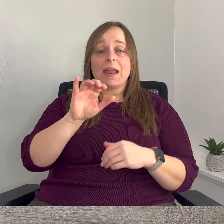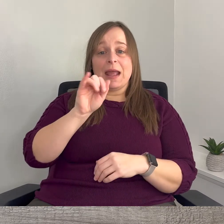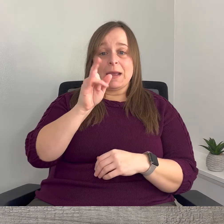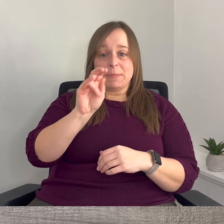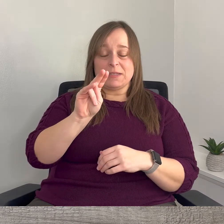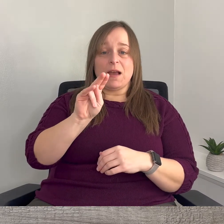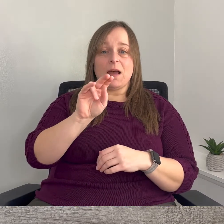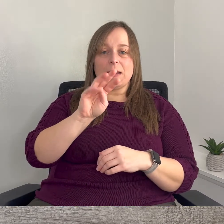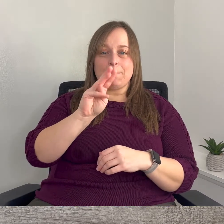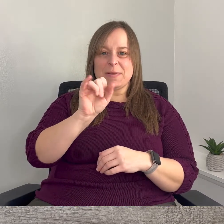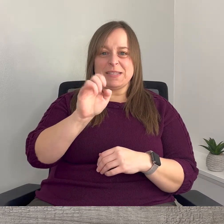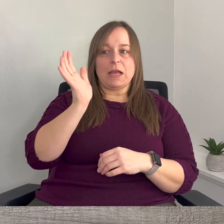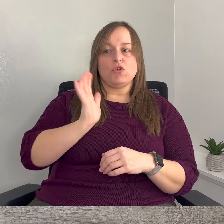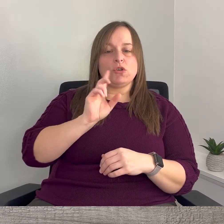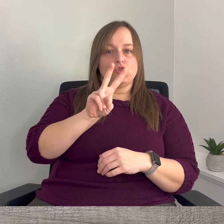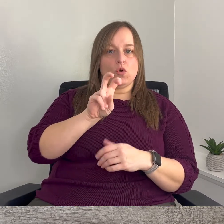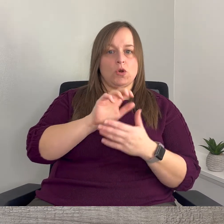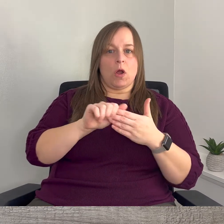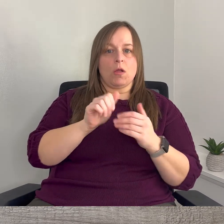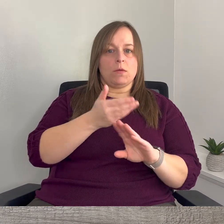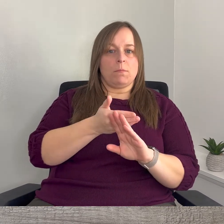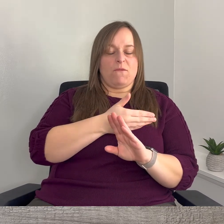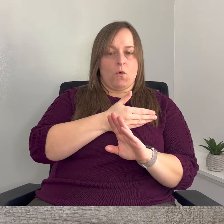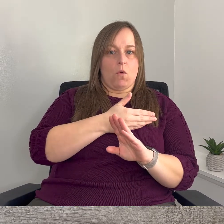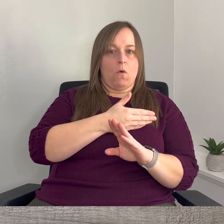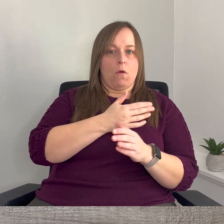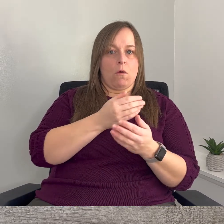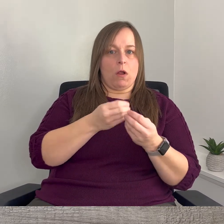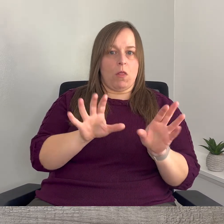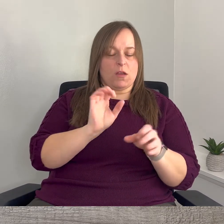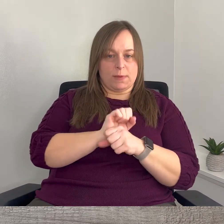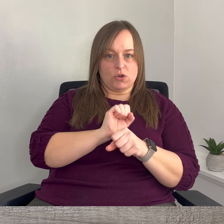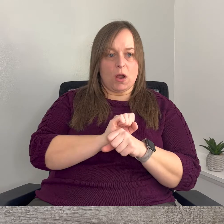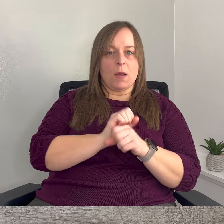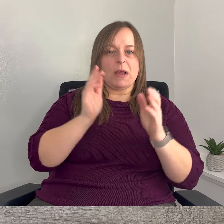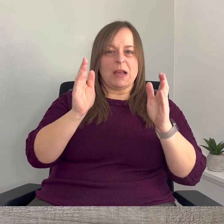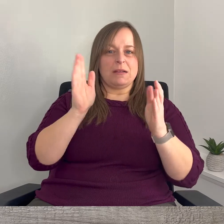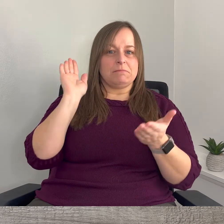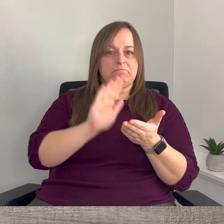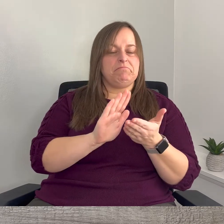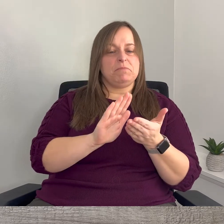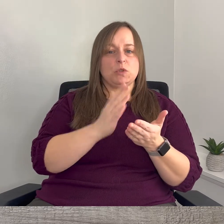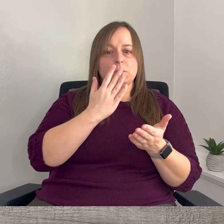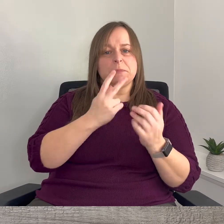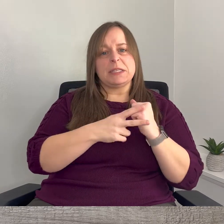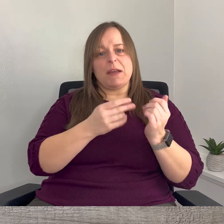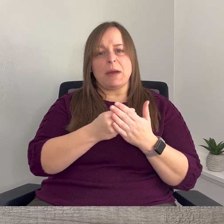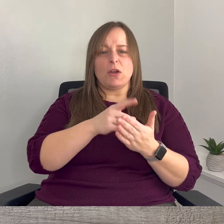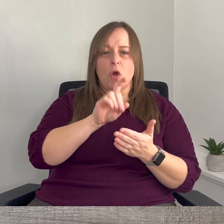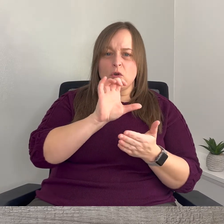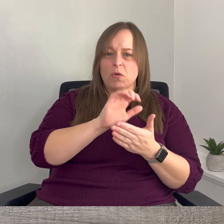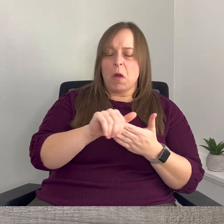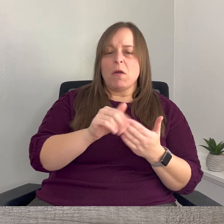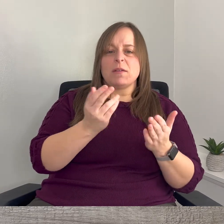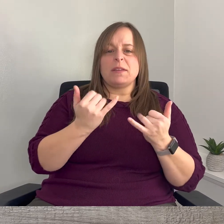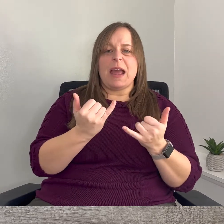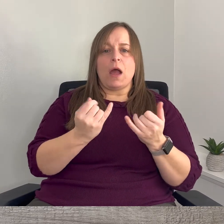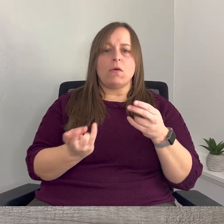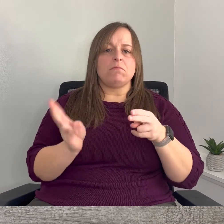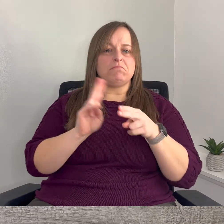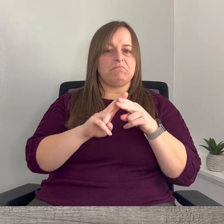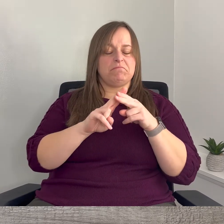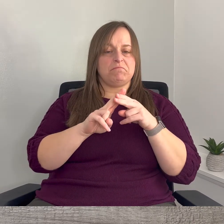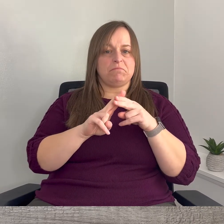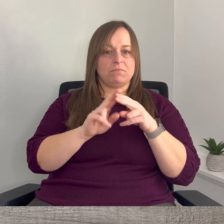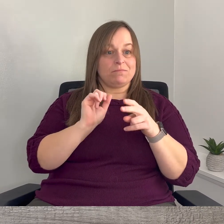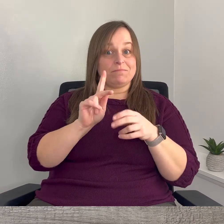Then we have Amazon and miscellaneous. I used to have it at $200 previous to me losing my job. I lowered it to $100 when I lost my job. And